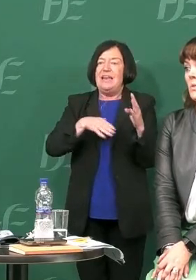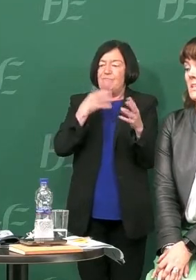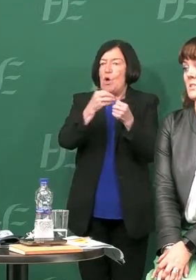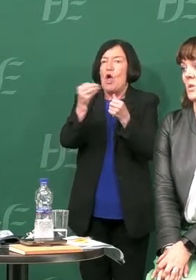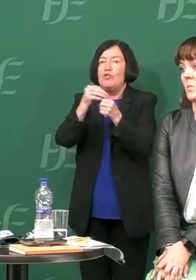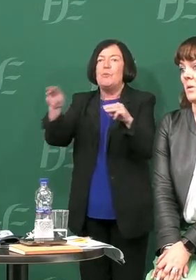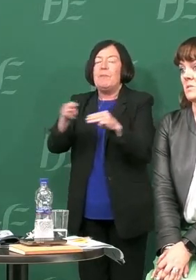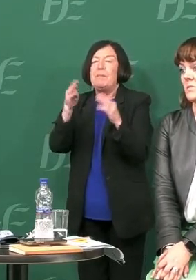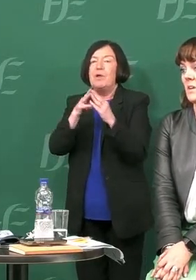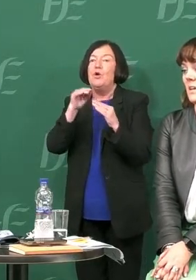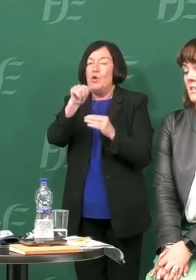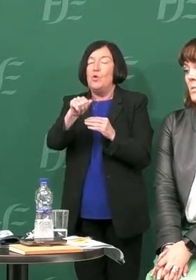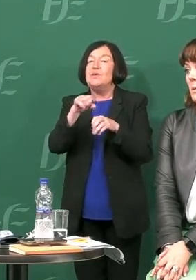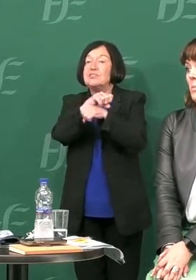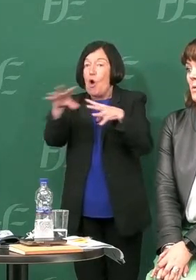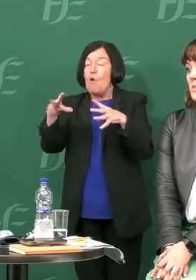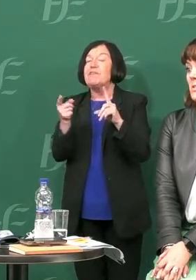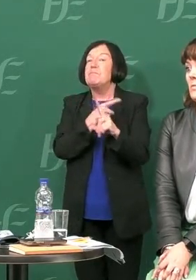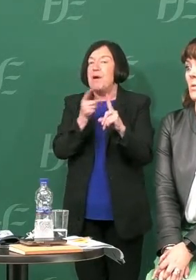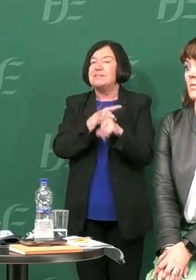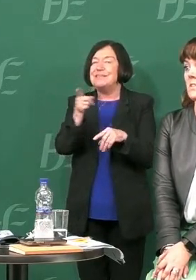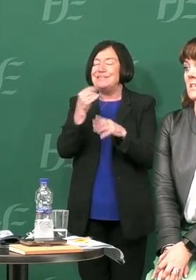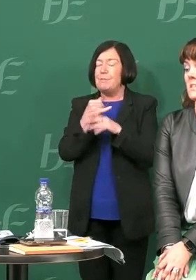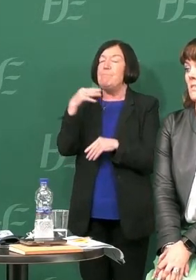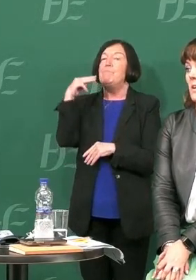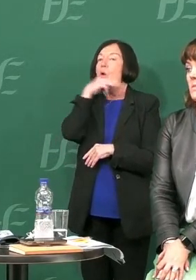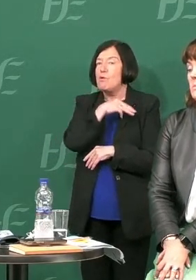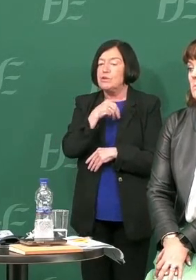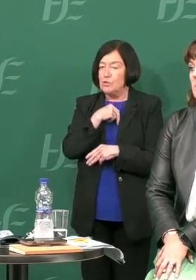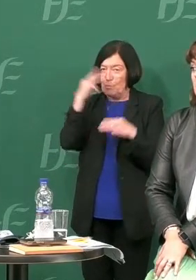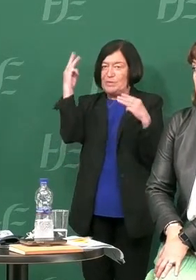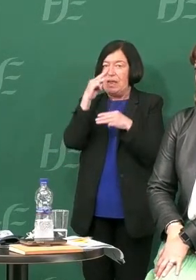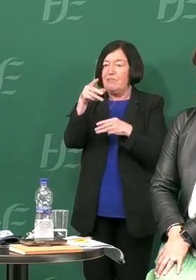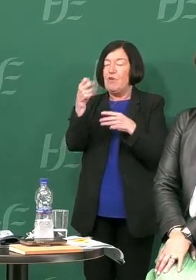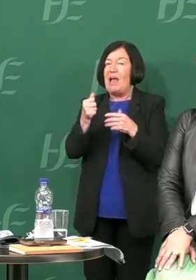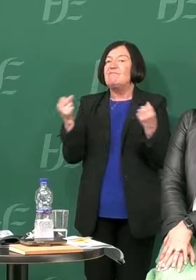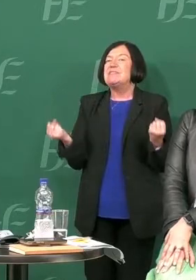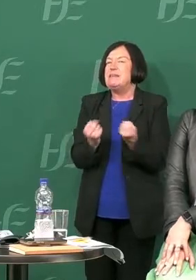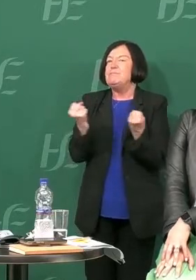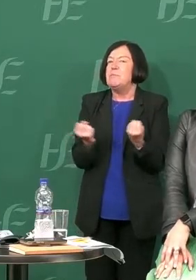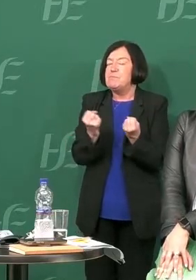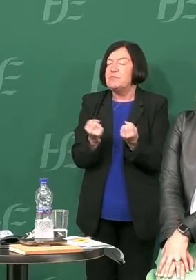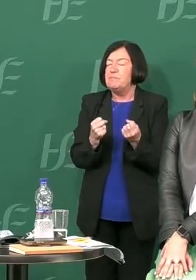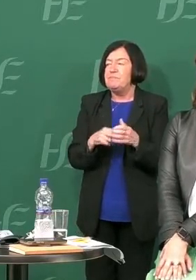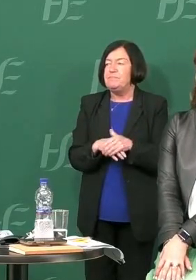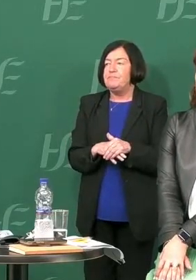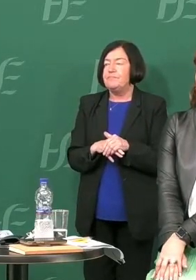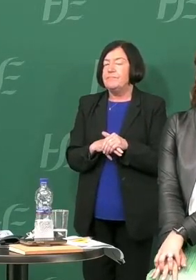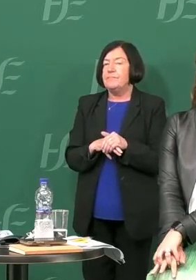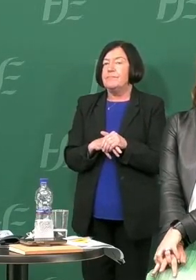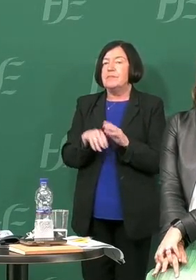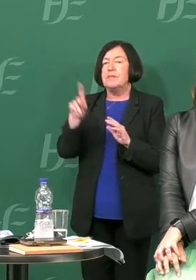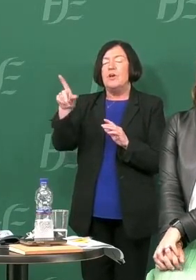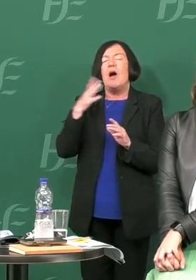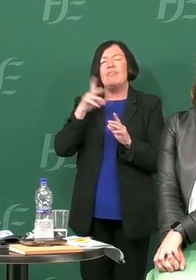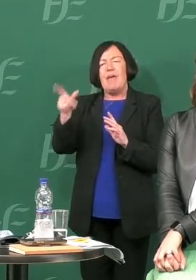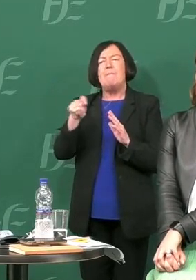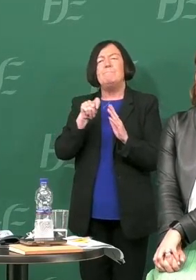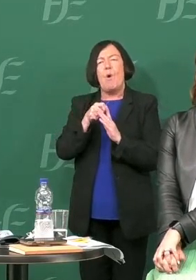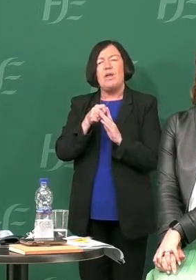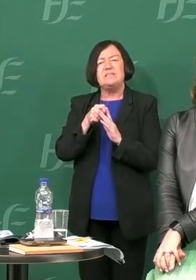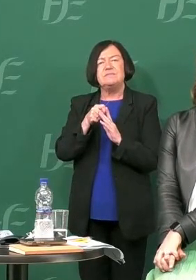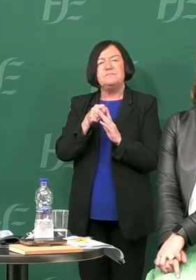somebody who is COVID positive, it's quite important to come forward for testing if you have symptoms. I suppose just on that point as